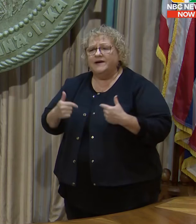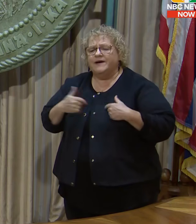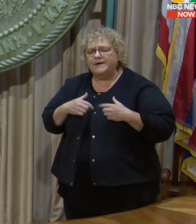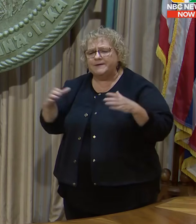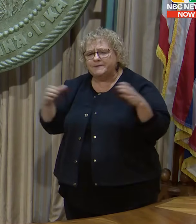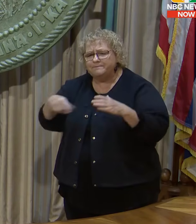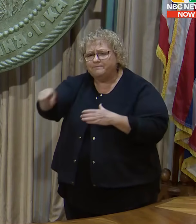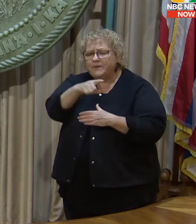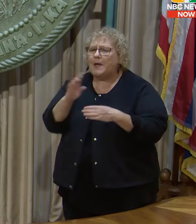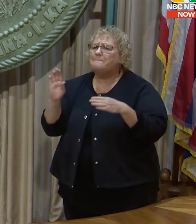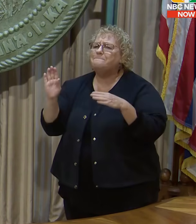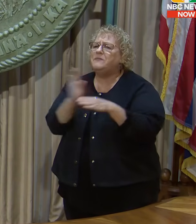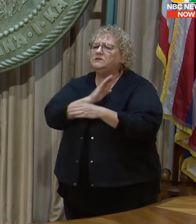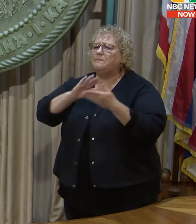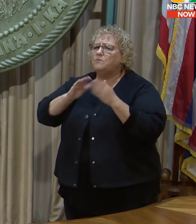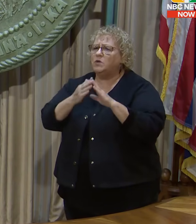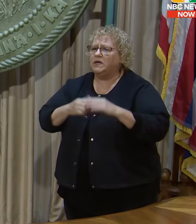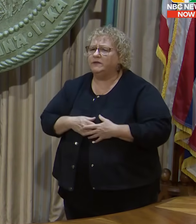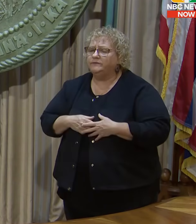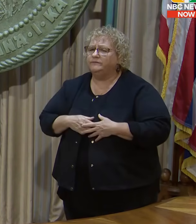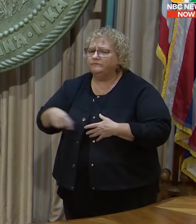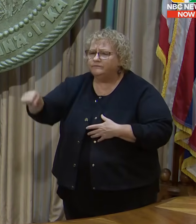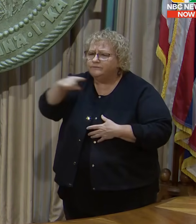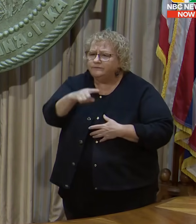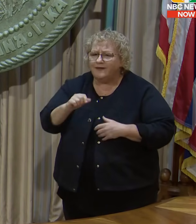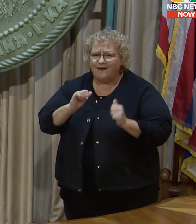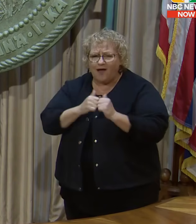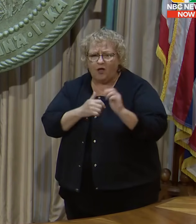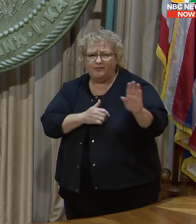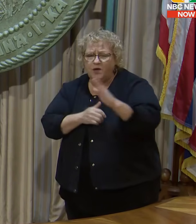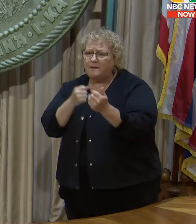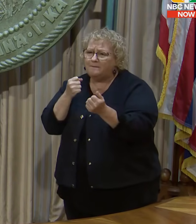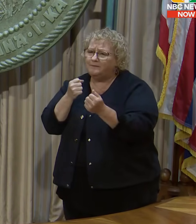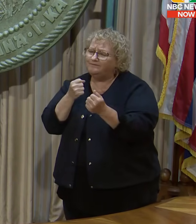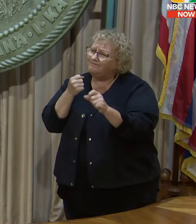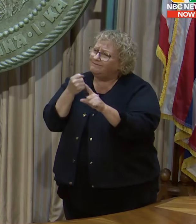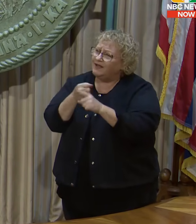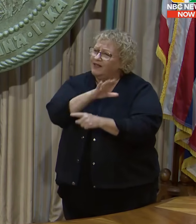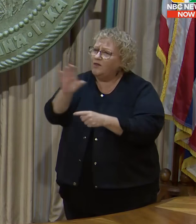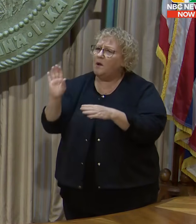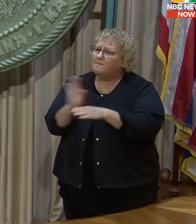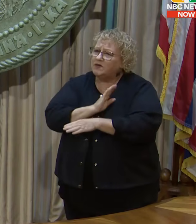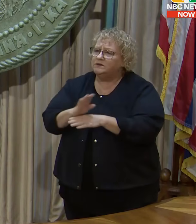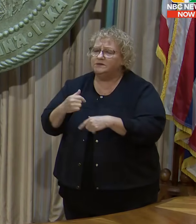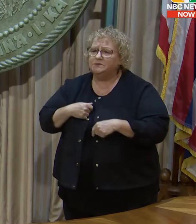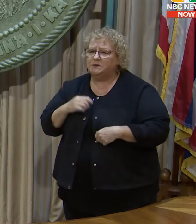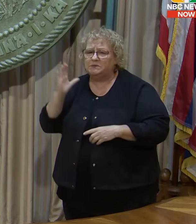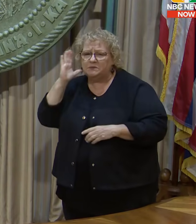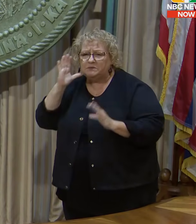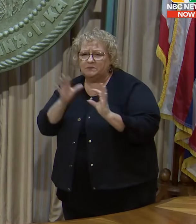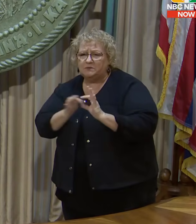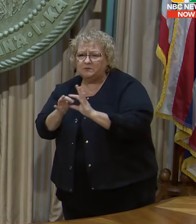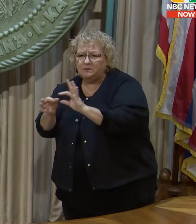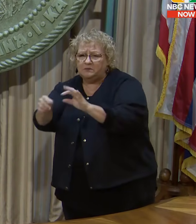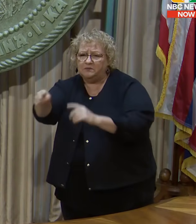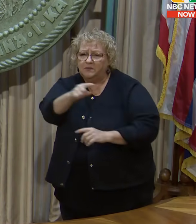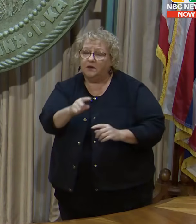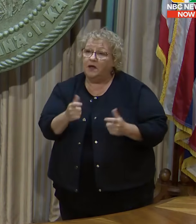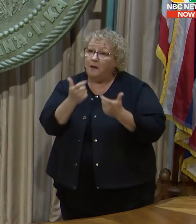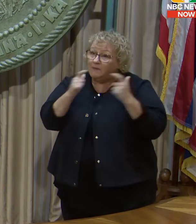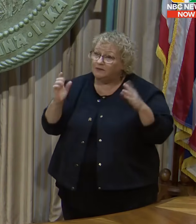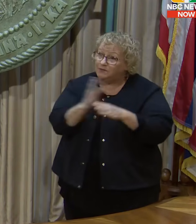understand exactly how COVID-19 is impacting them and their members, both large and small